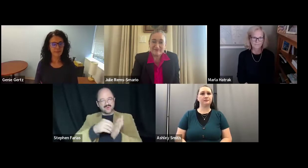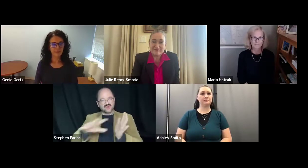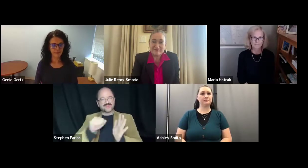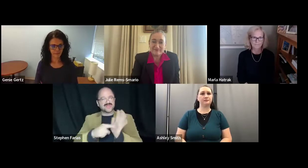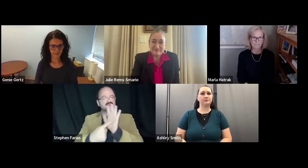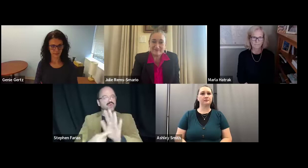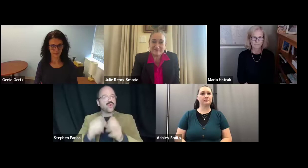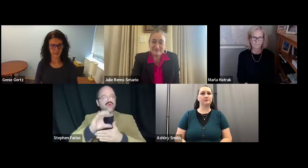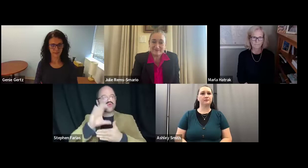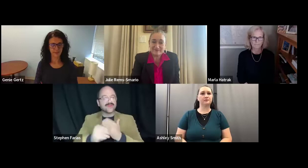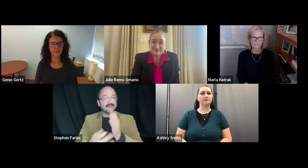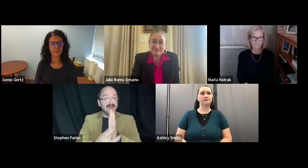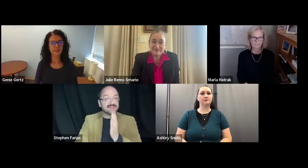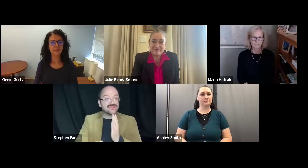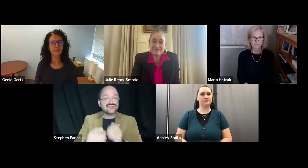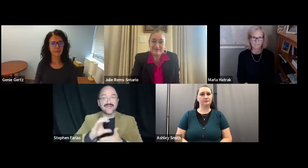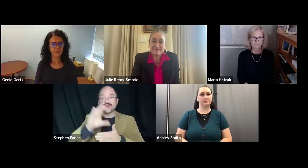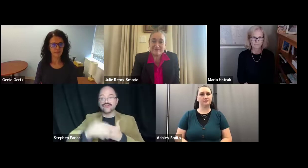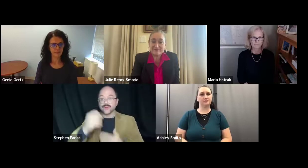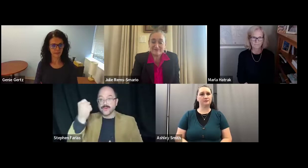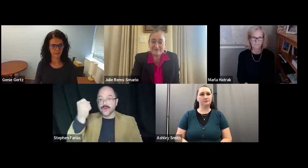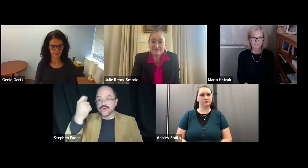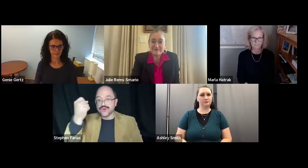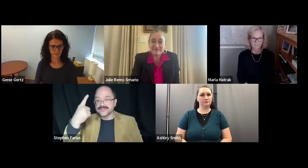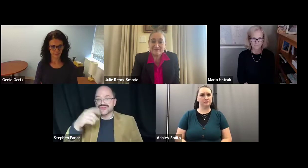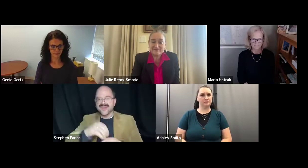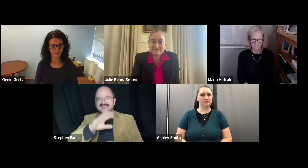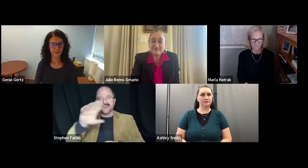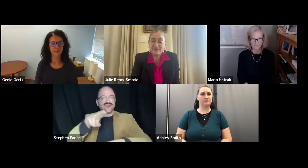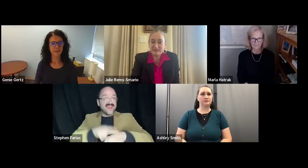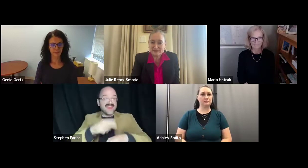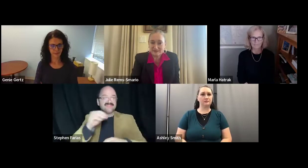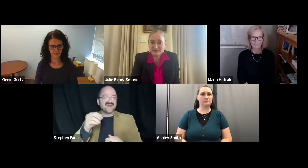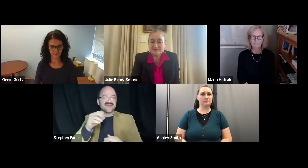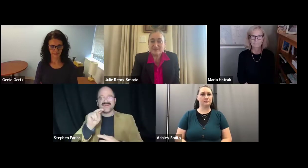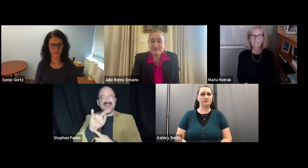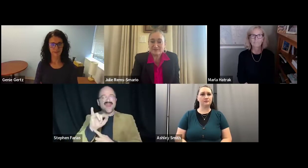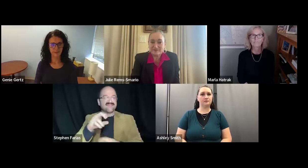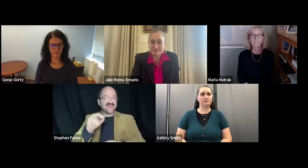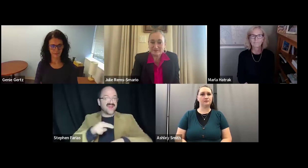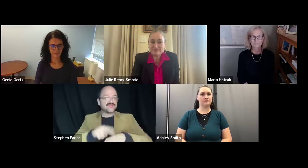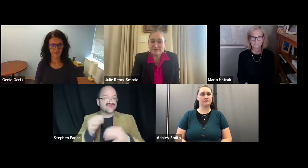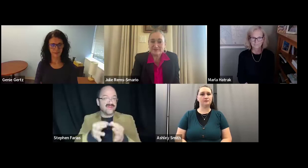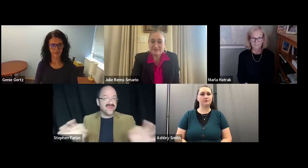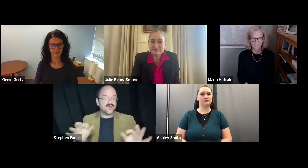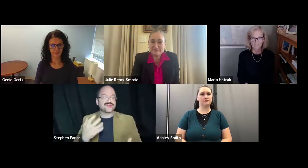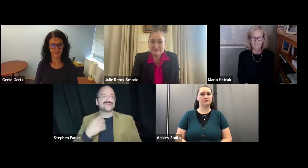an instructional language, but truly having mastery of the curriculum, achieving comprehension,